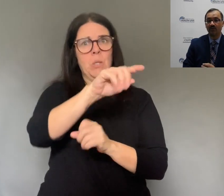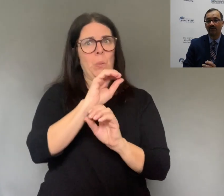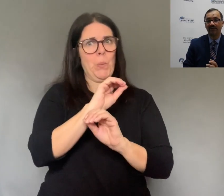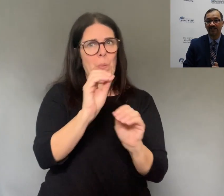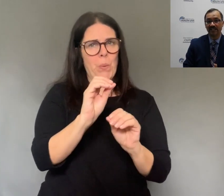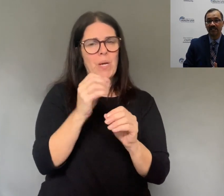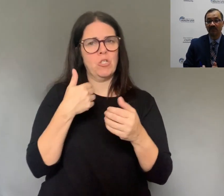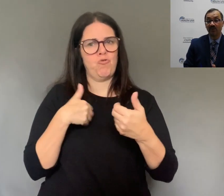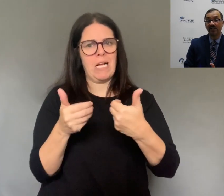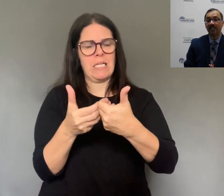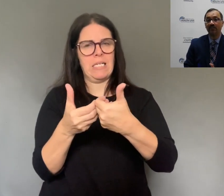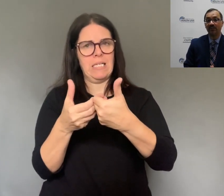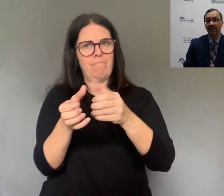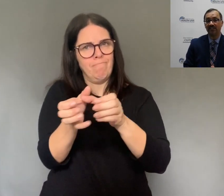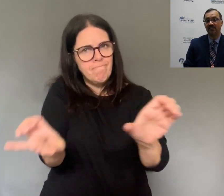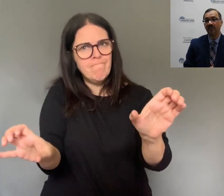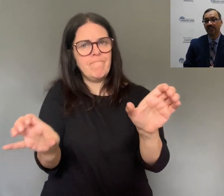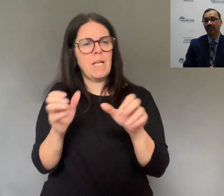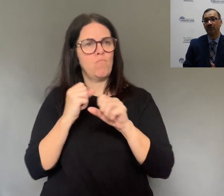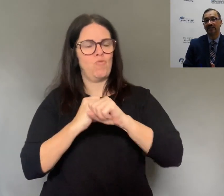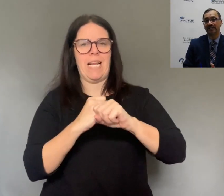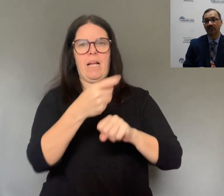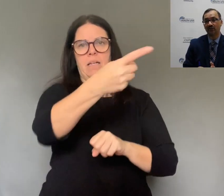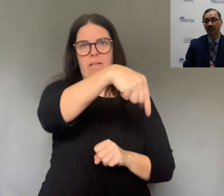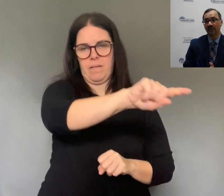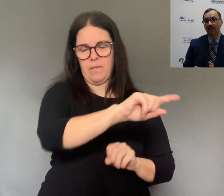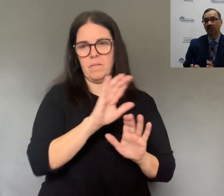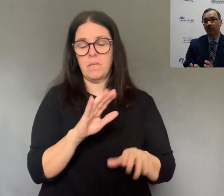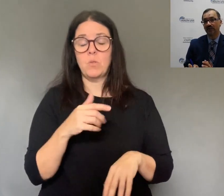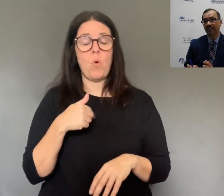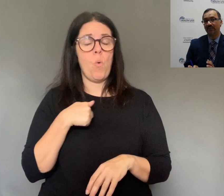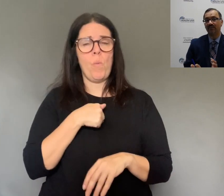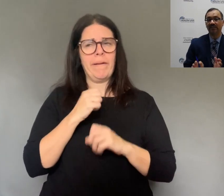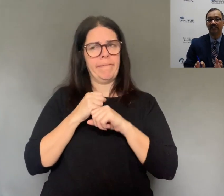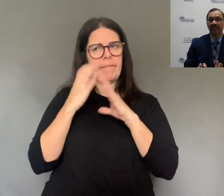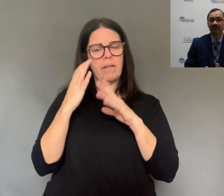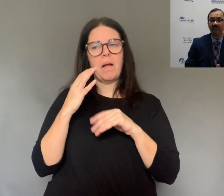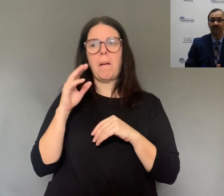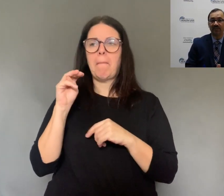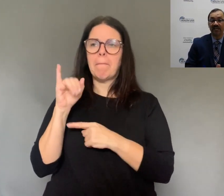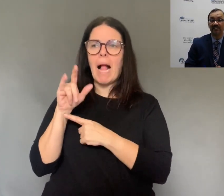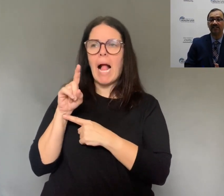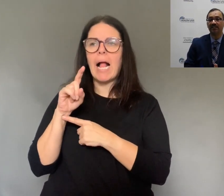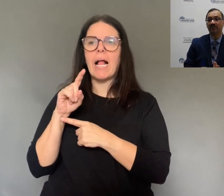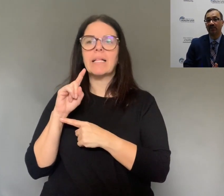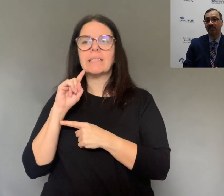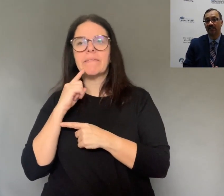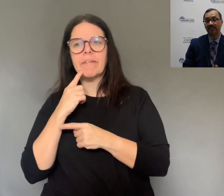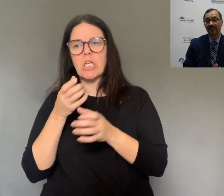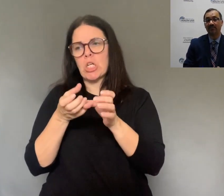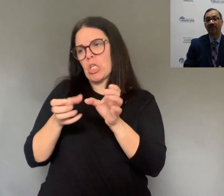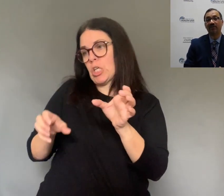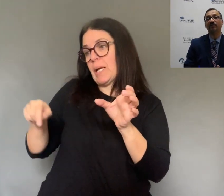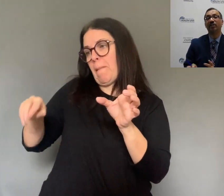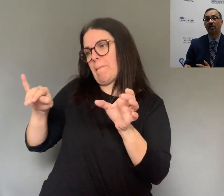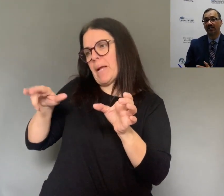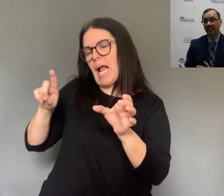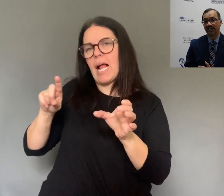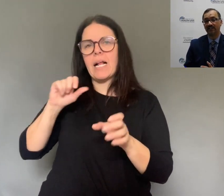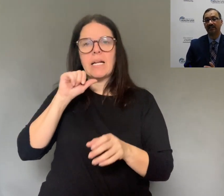say cohort, means like where there is the ability to keep the cases with separate